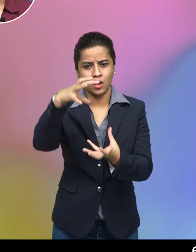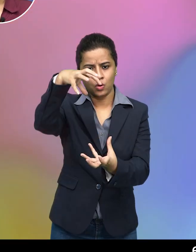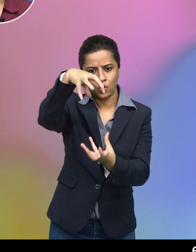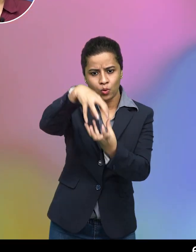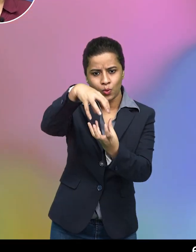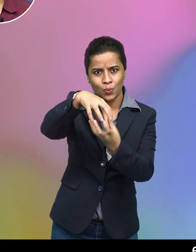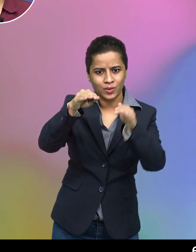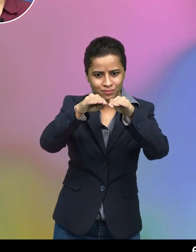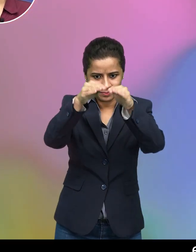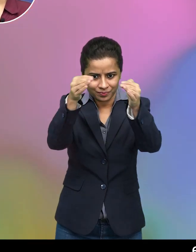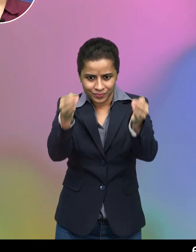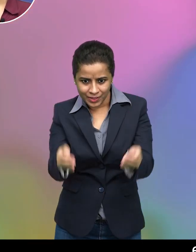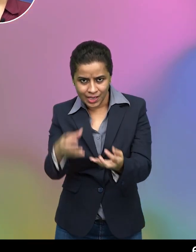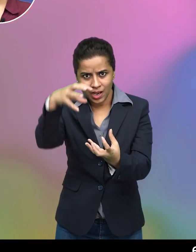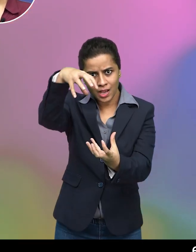extinguished.